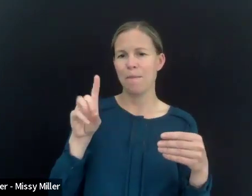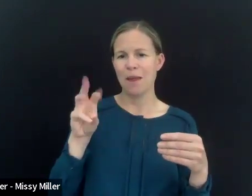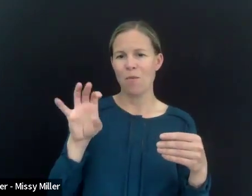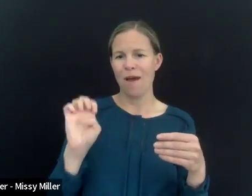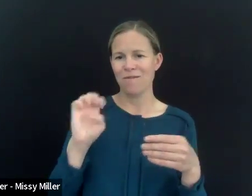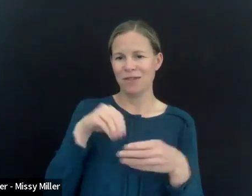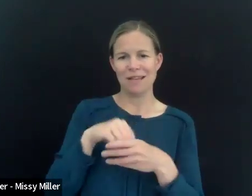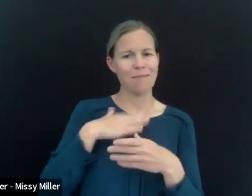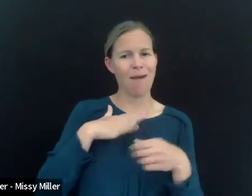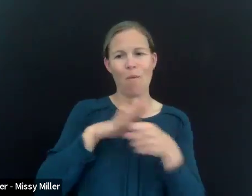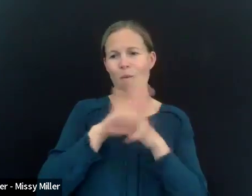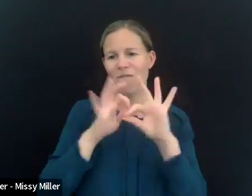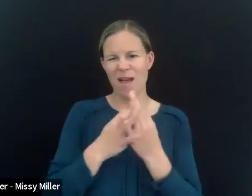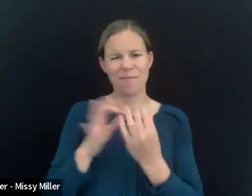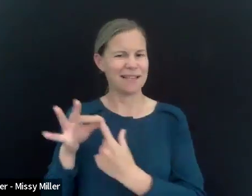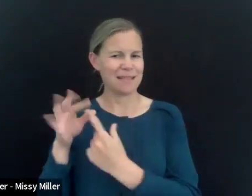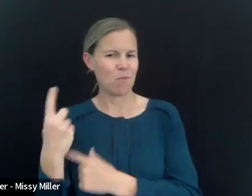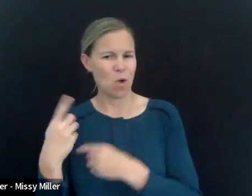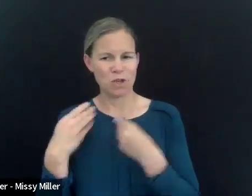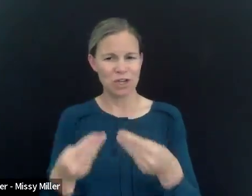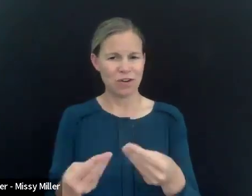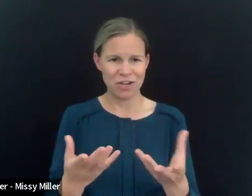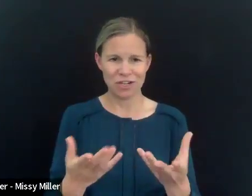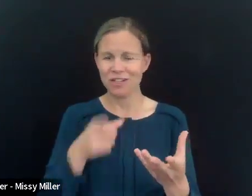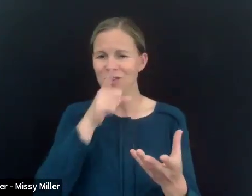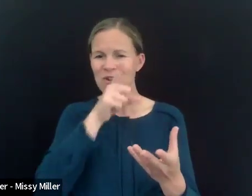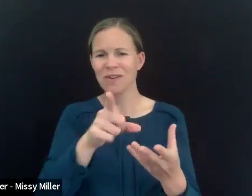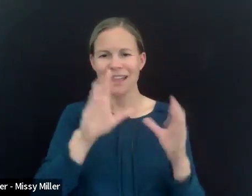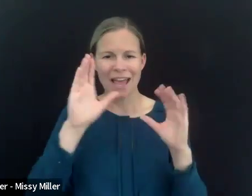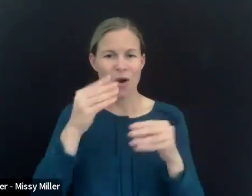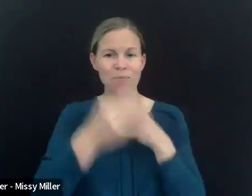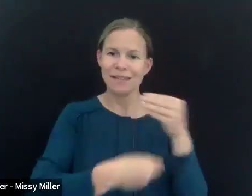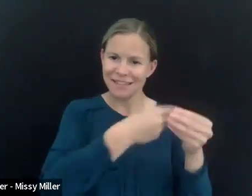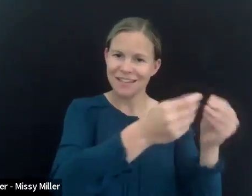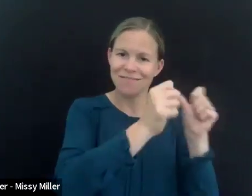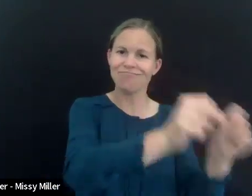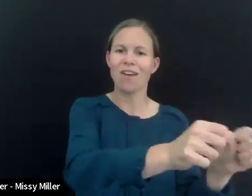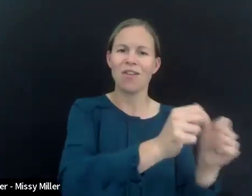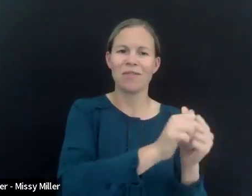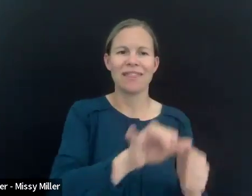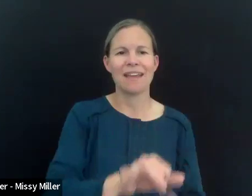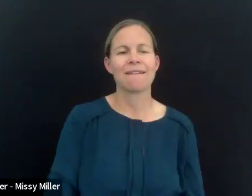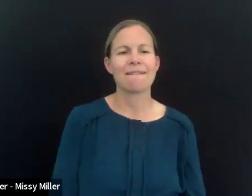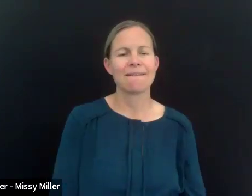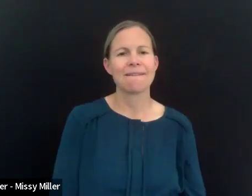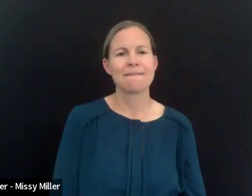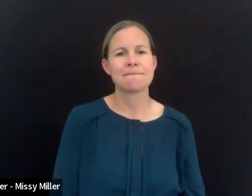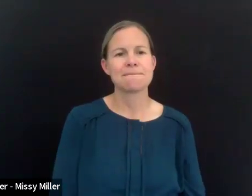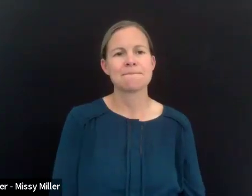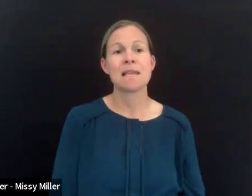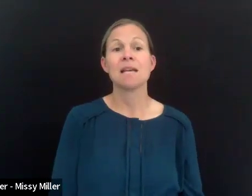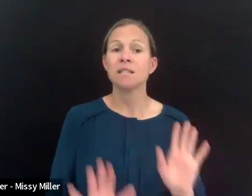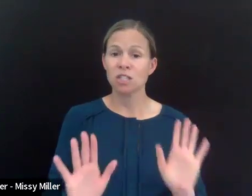in my family, and hope it continues for generations to come. So with